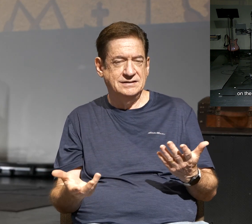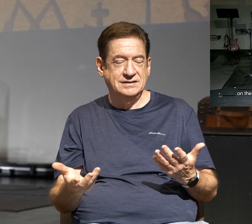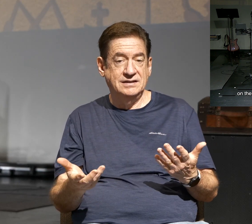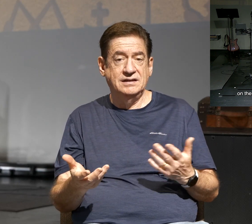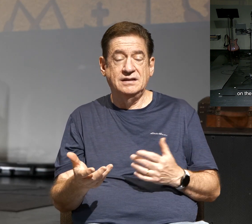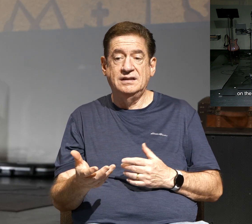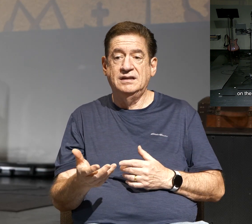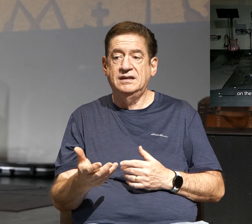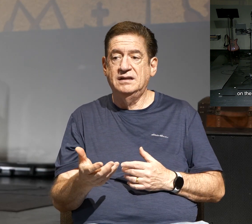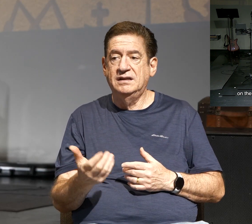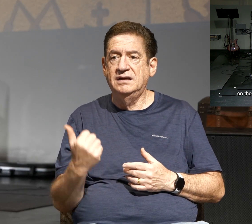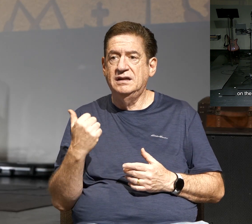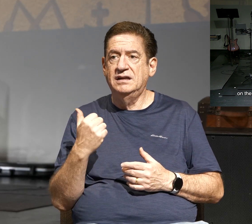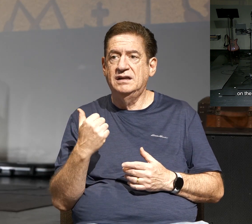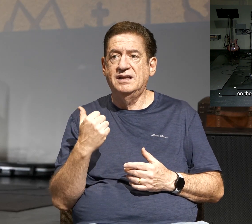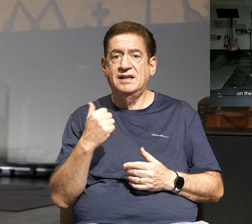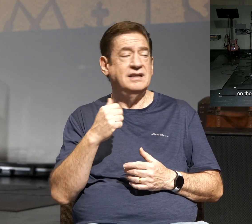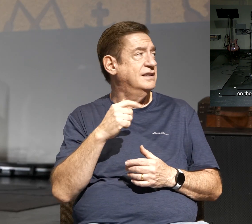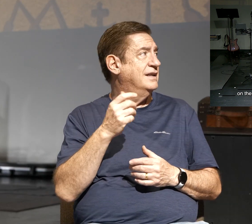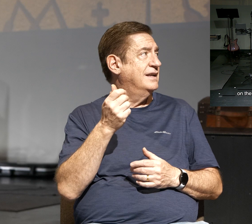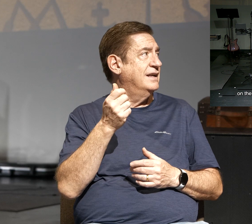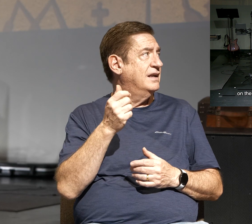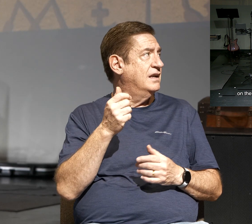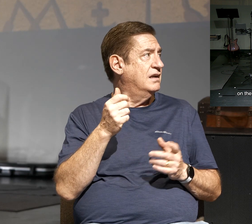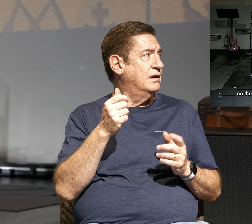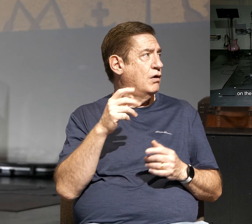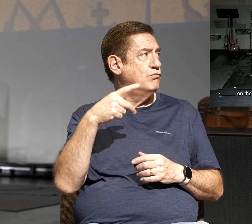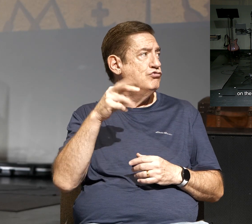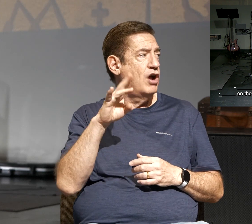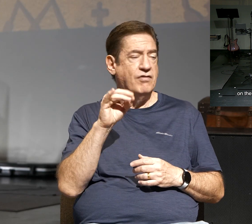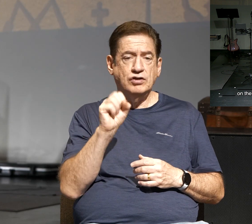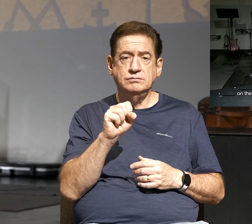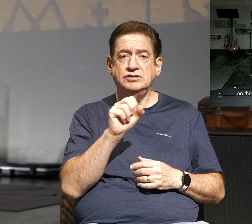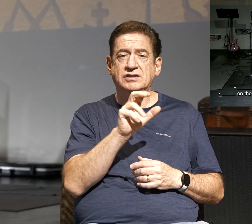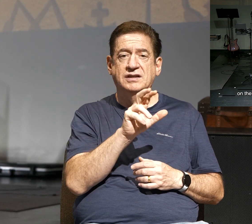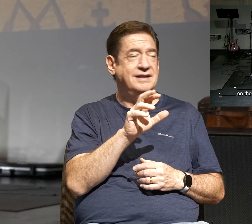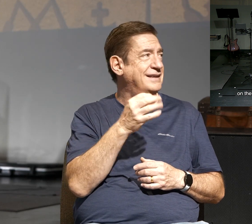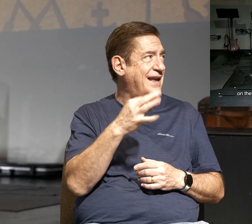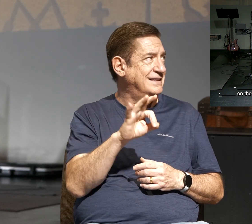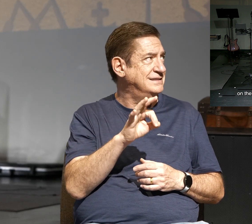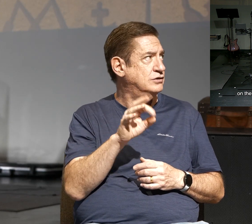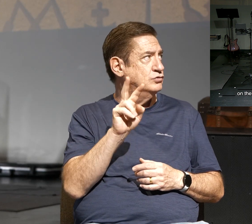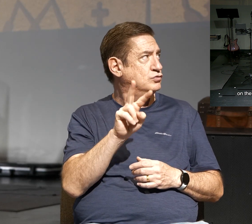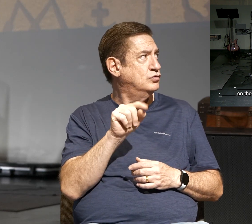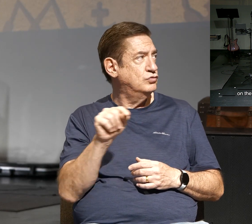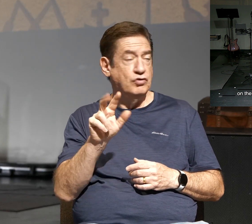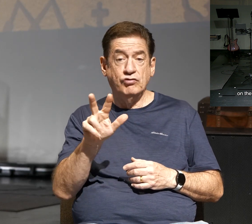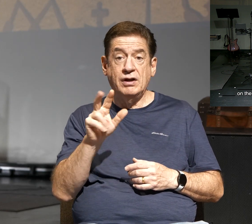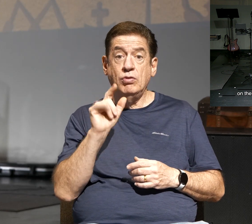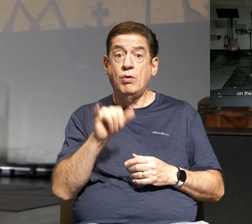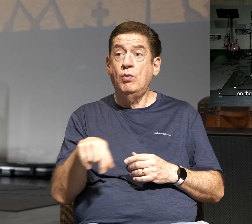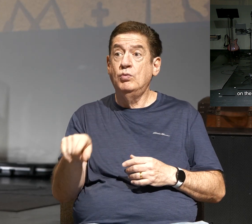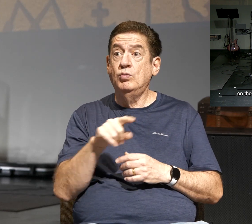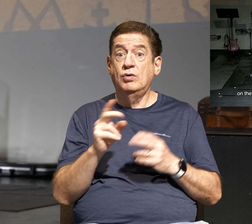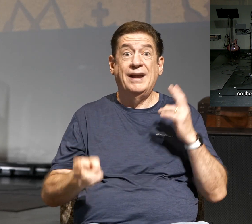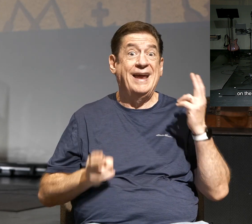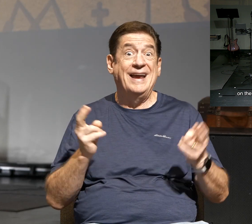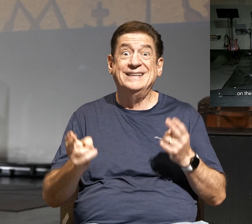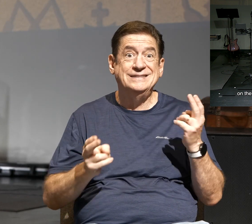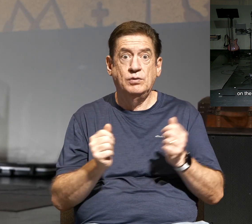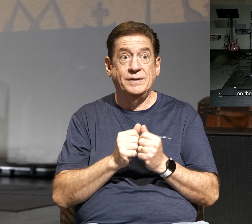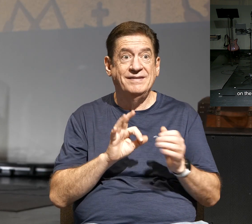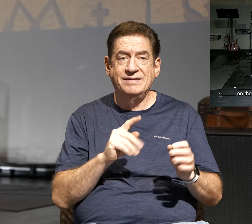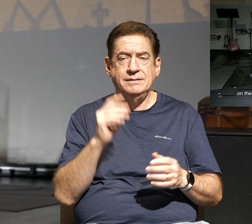Proverbs 19, 2 through 3, it says, desire without knowledge is not good, and whoever makes haste with his feet misses the